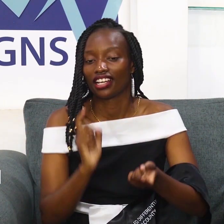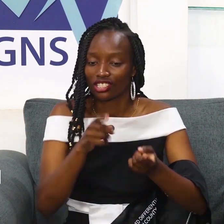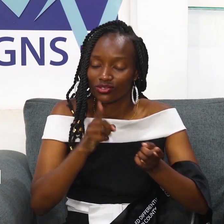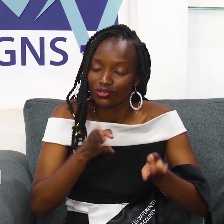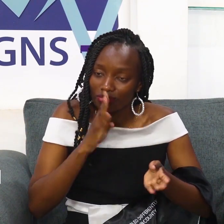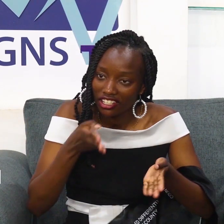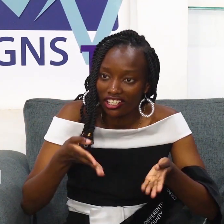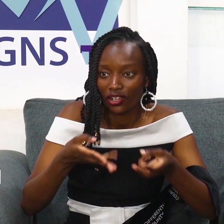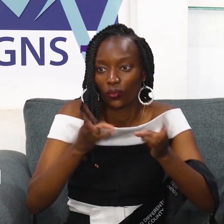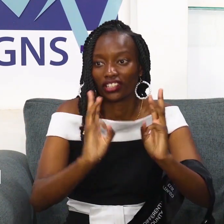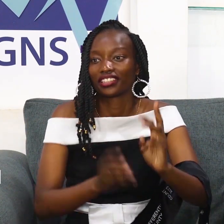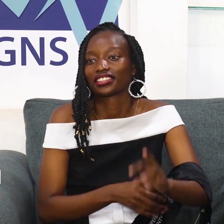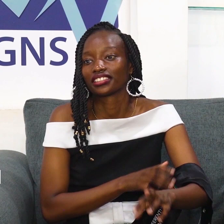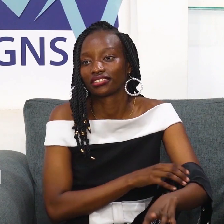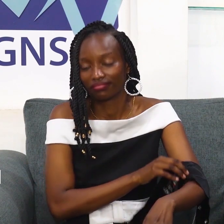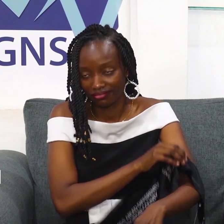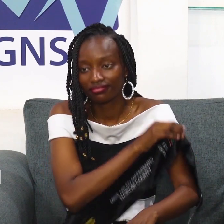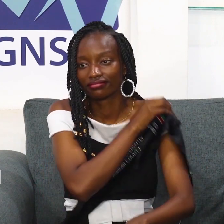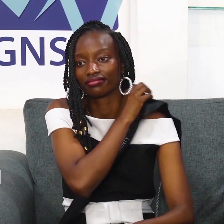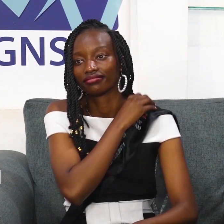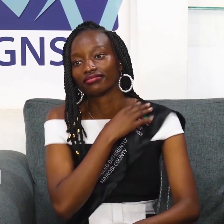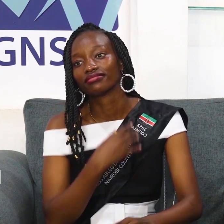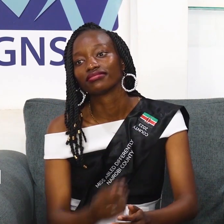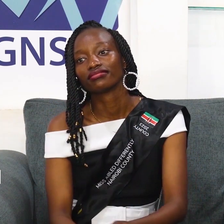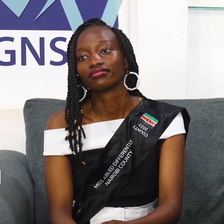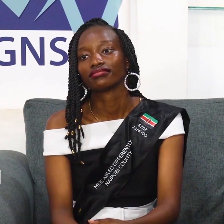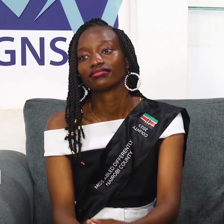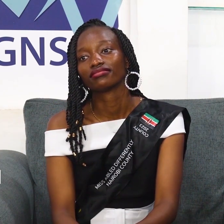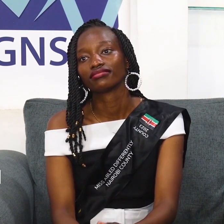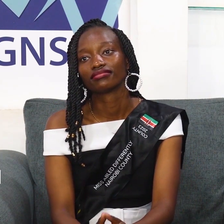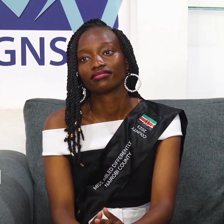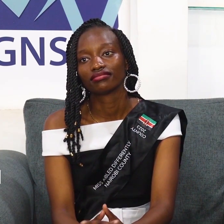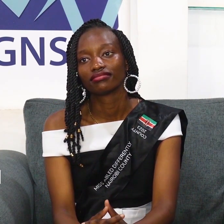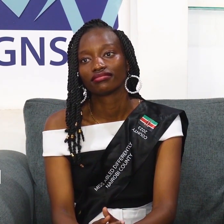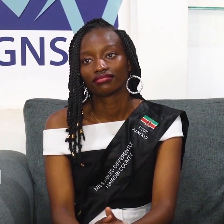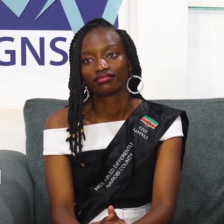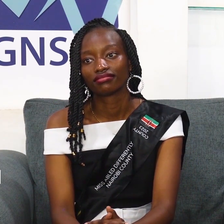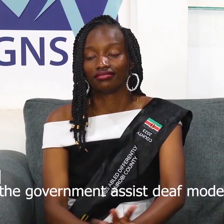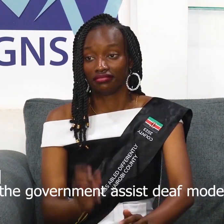par. Just try and improve on yourself, and then you're going to get up to par, and you're going to have your own way.